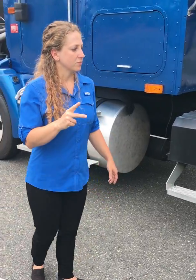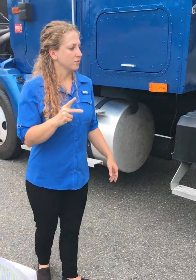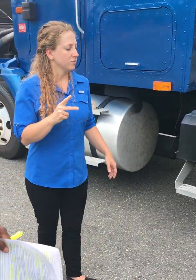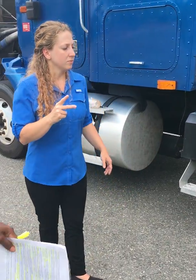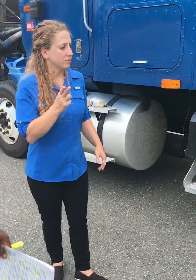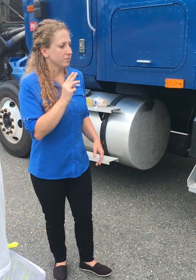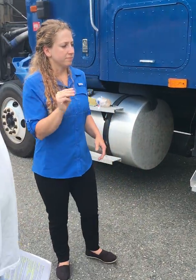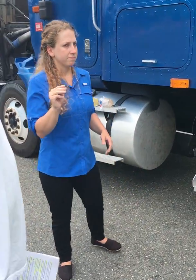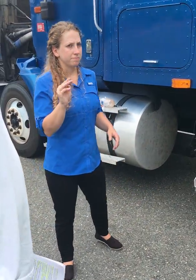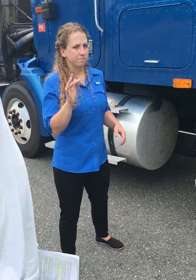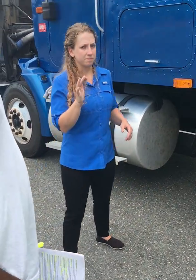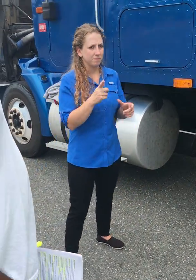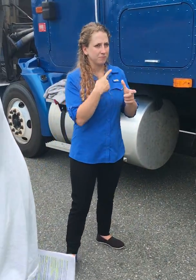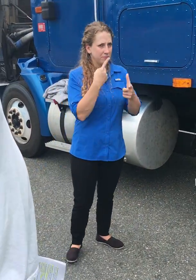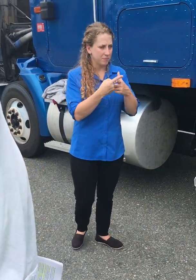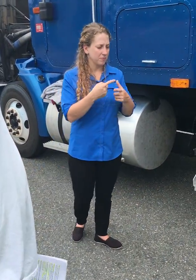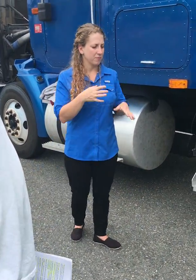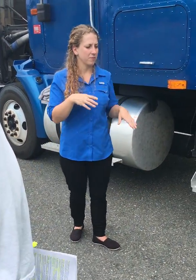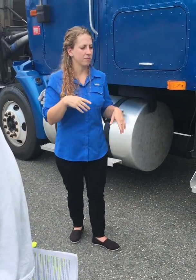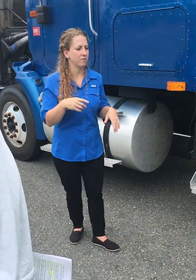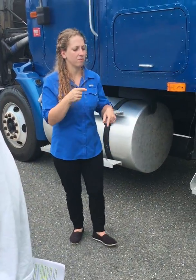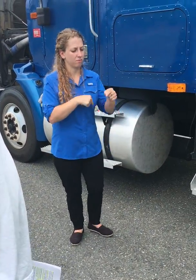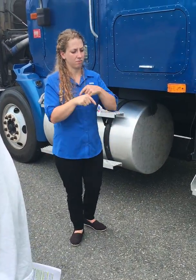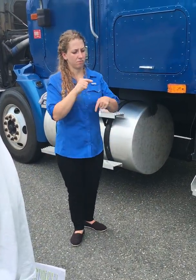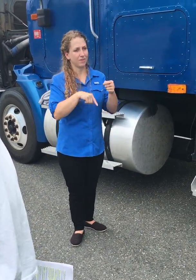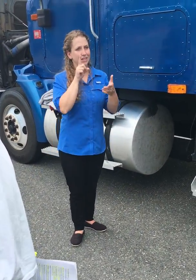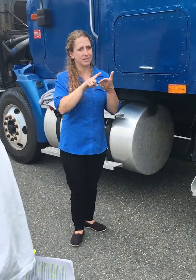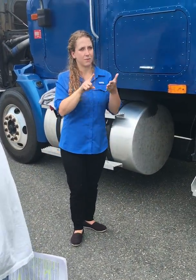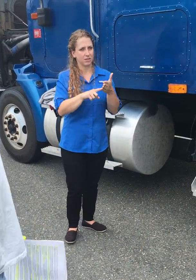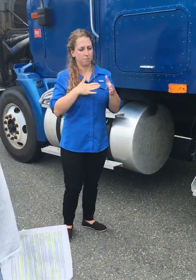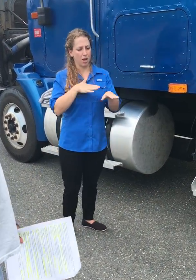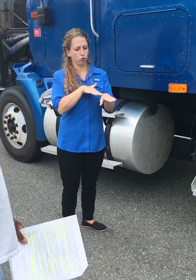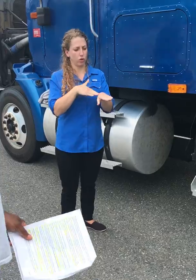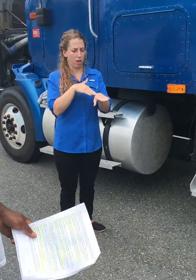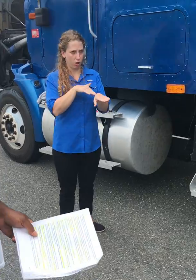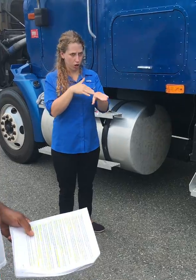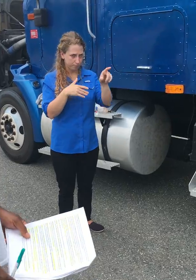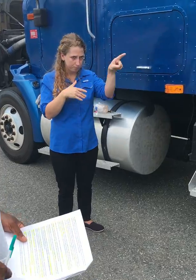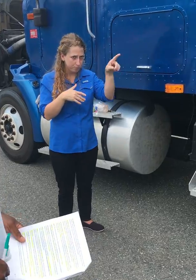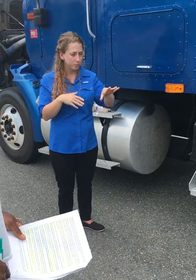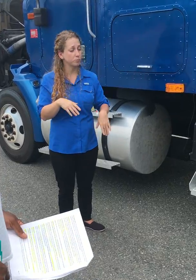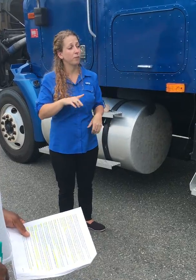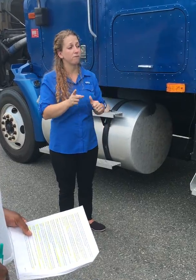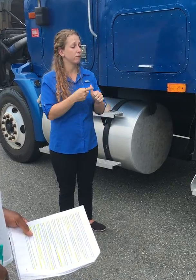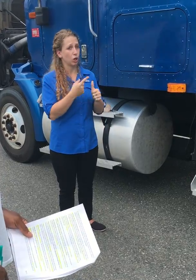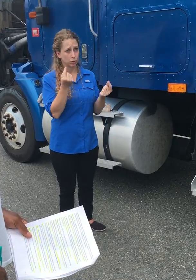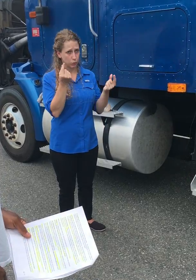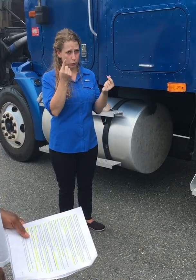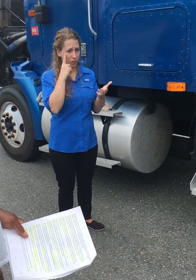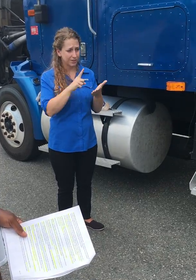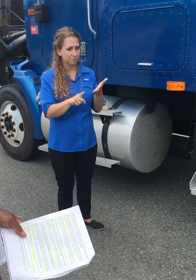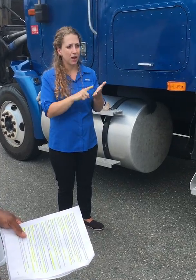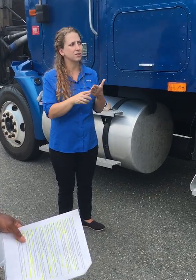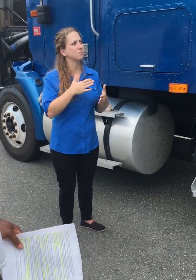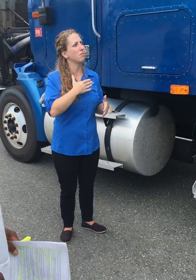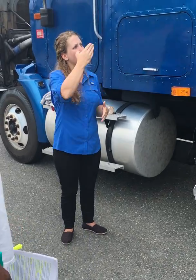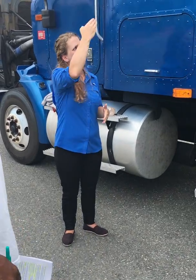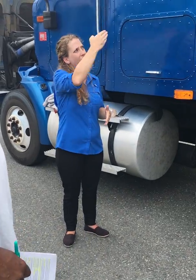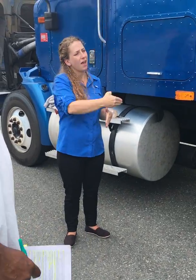So then falling back to start inspecting my trailer. With my trailer, the first thing I'm going to inspect is my header board. I want